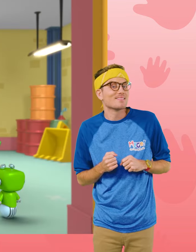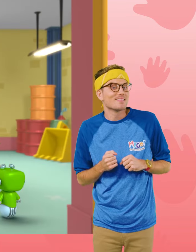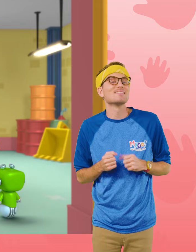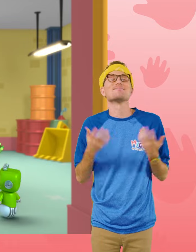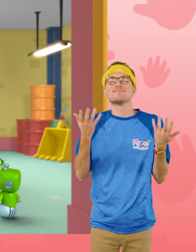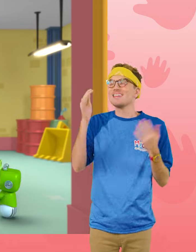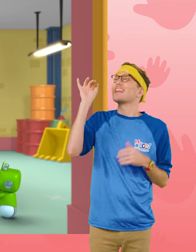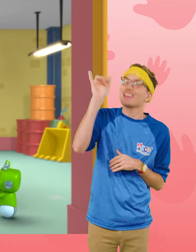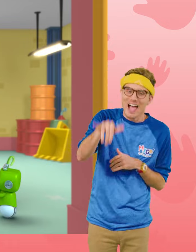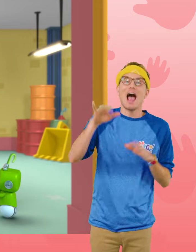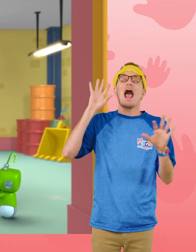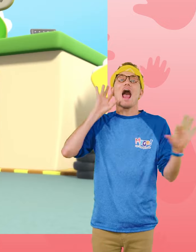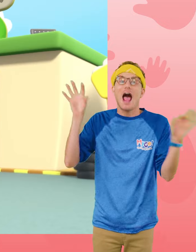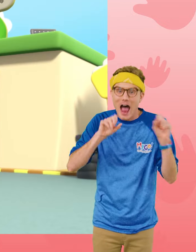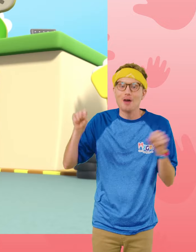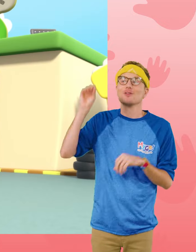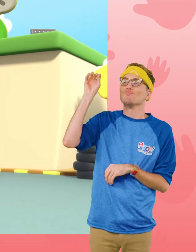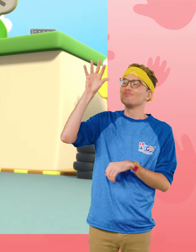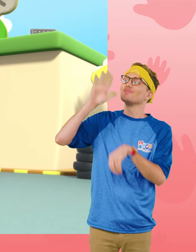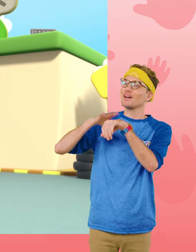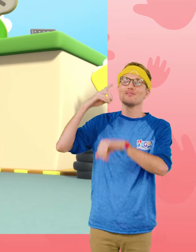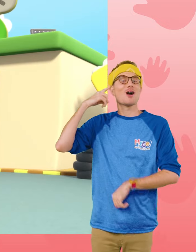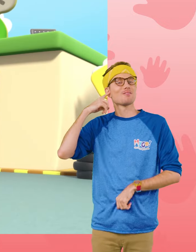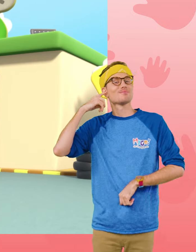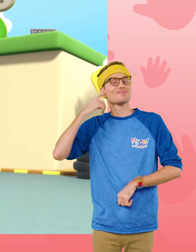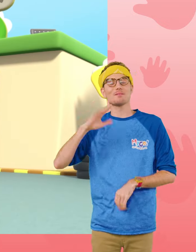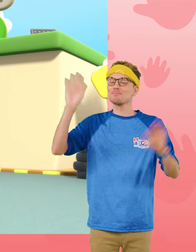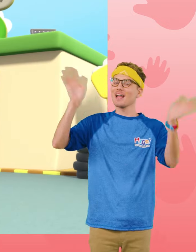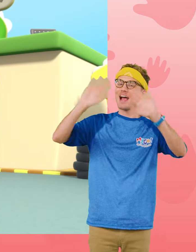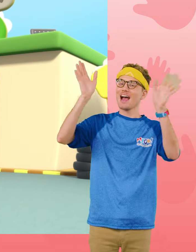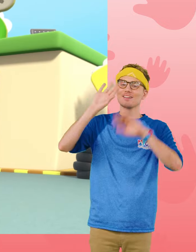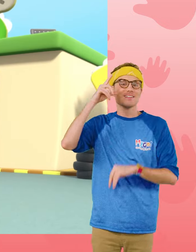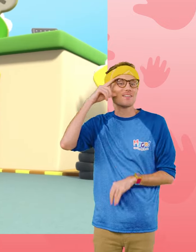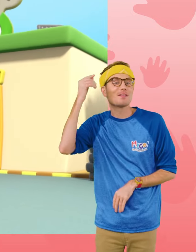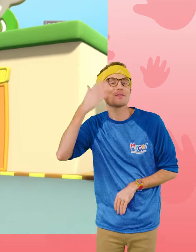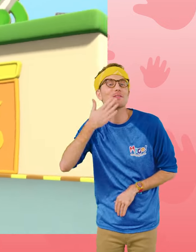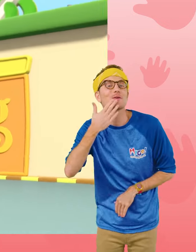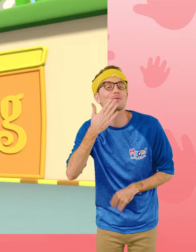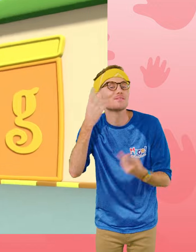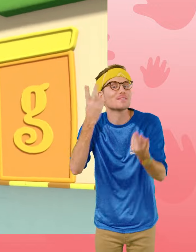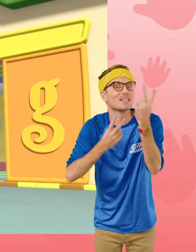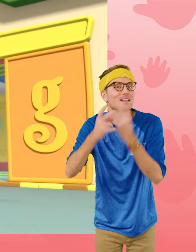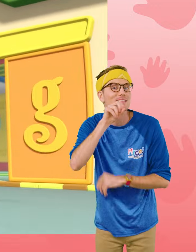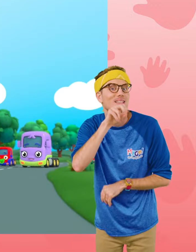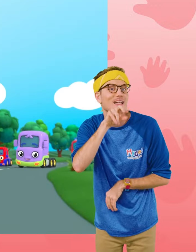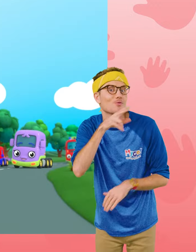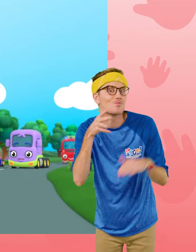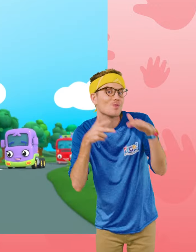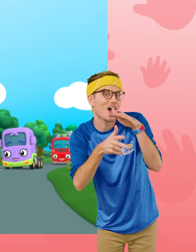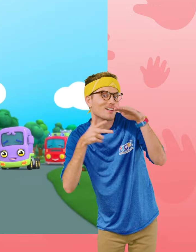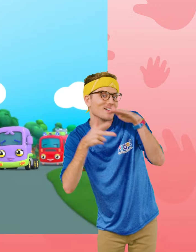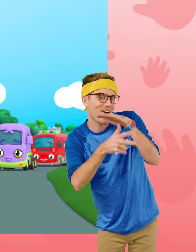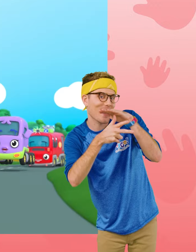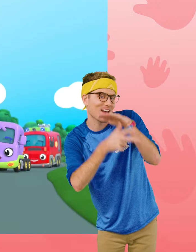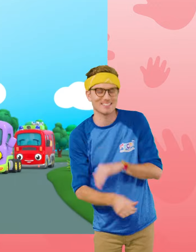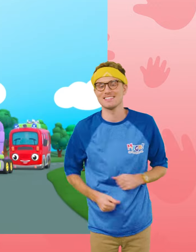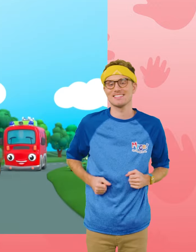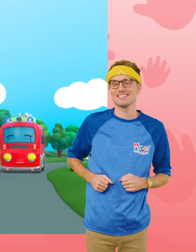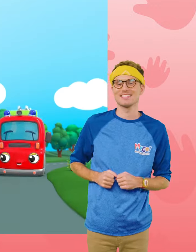Now that's a loud nee-naw. Bye, Fiona. Thanks for visiting Gecko's garage.